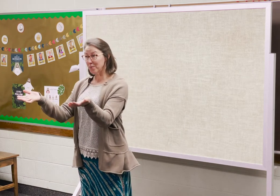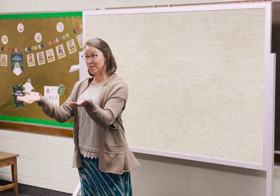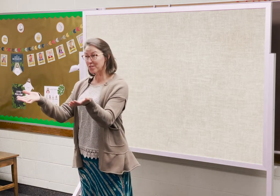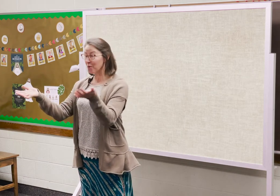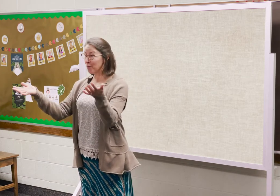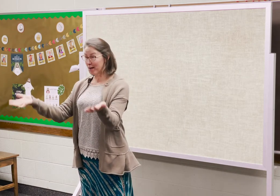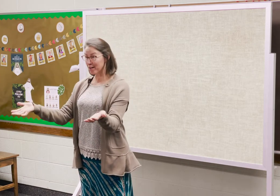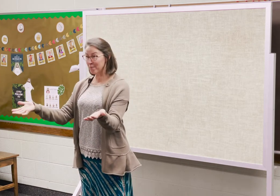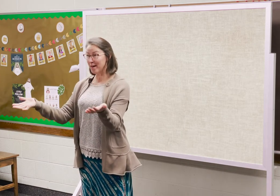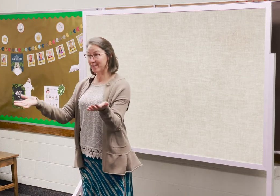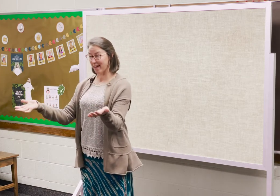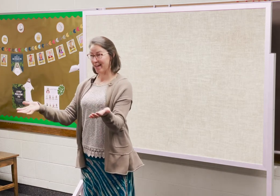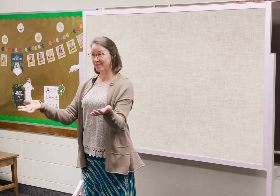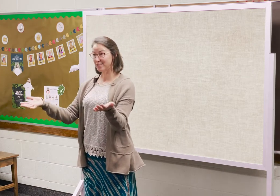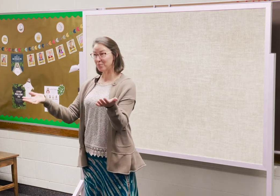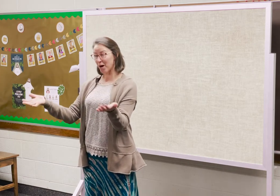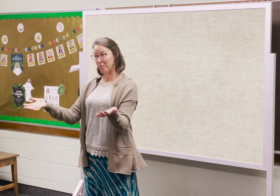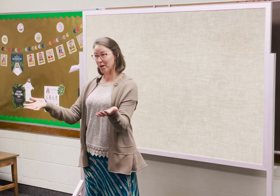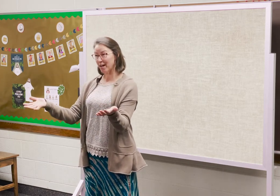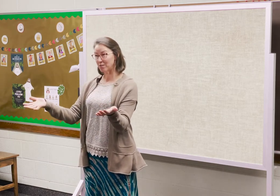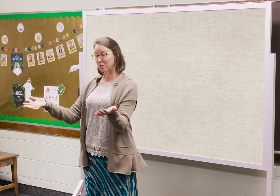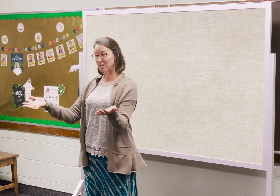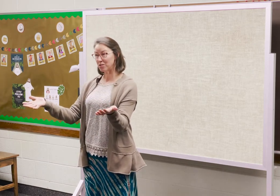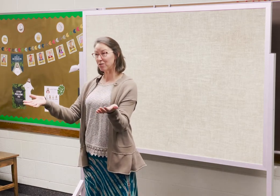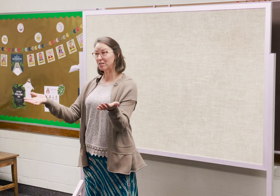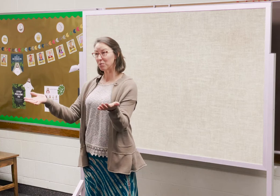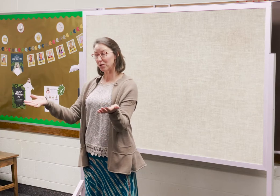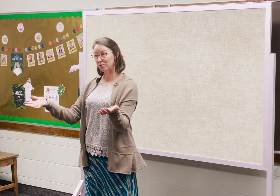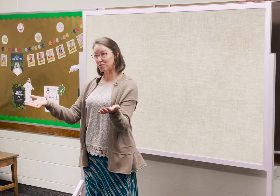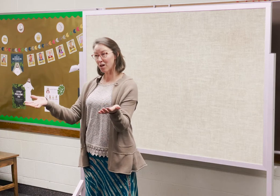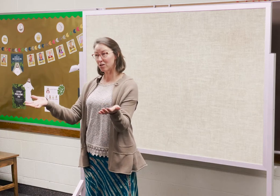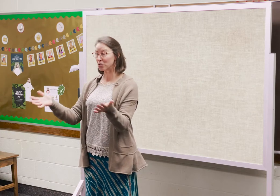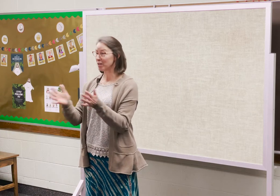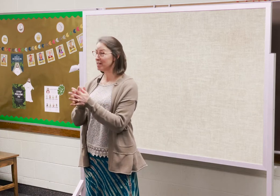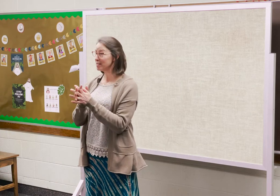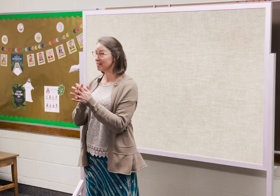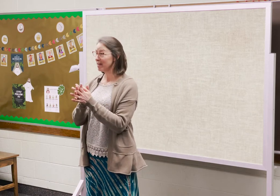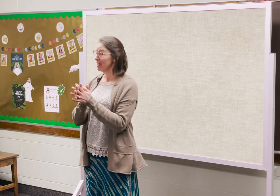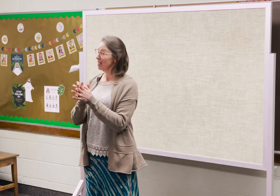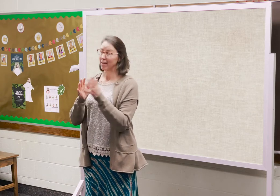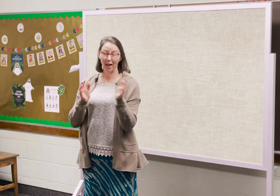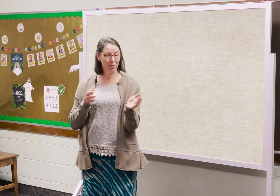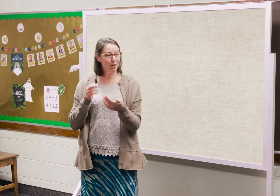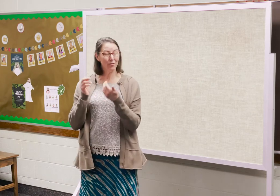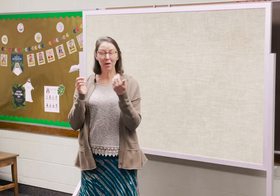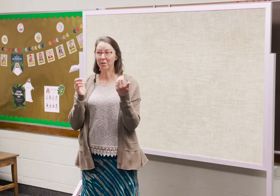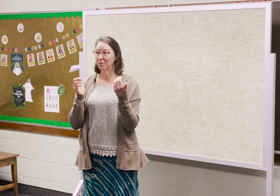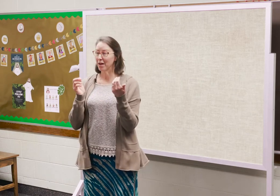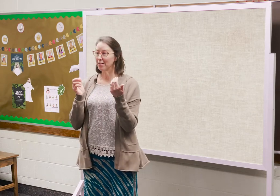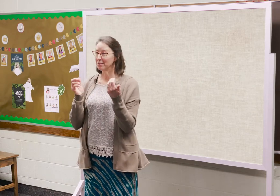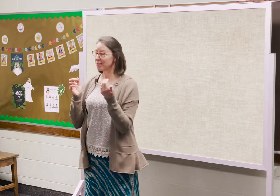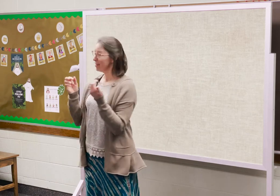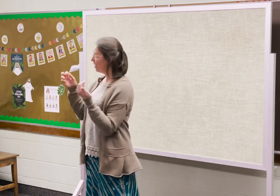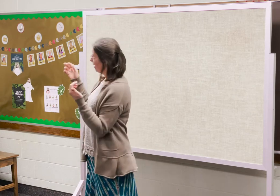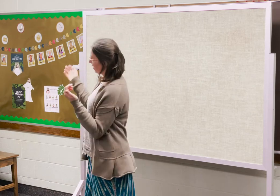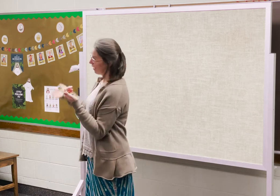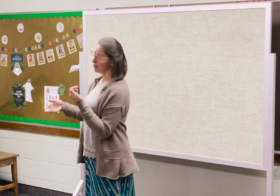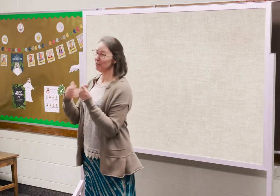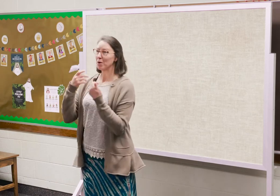So welcome again to Primary as we teach you this beautiful song. Join us, gather your family around. Gather your brothers